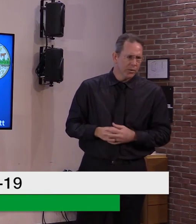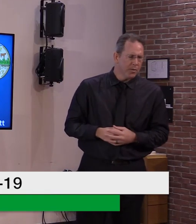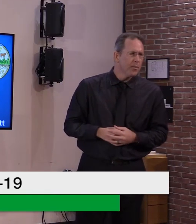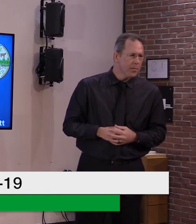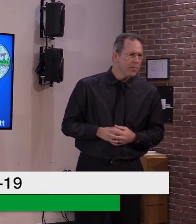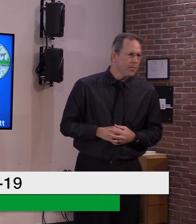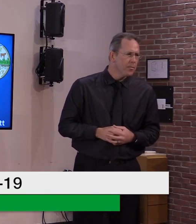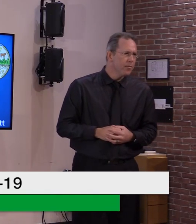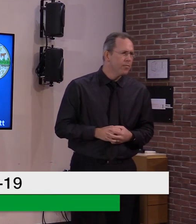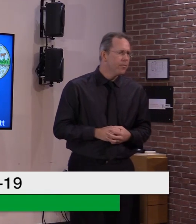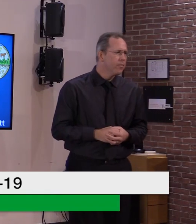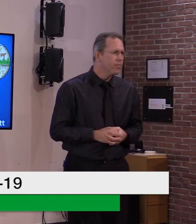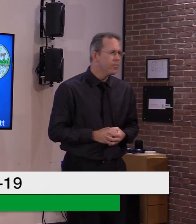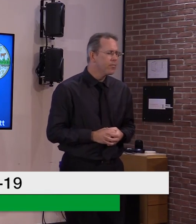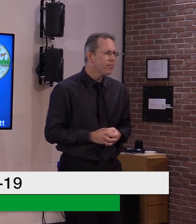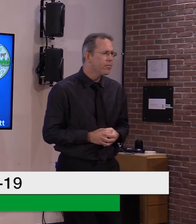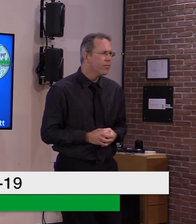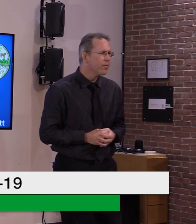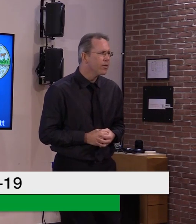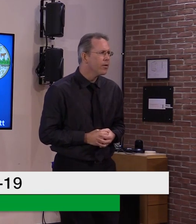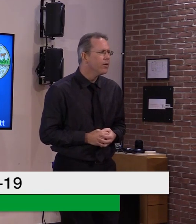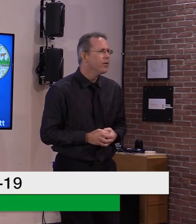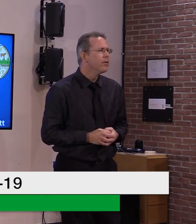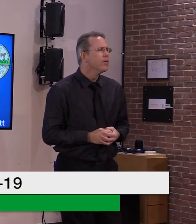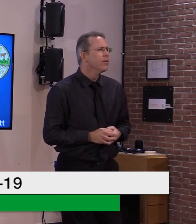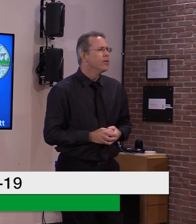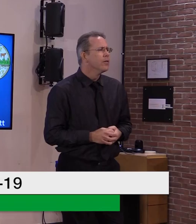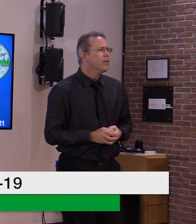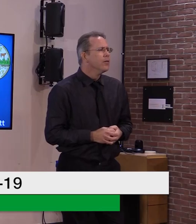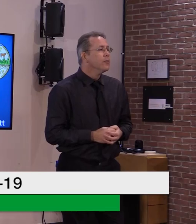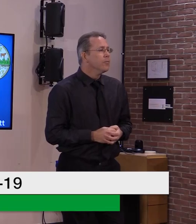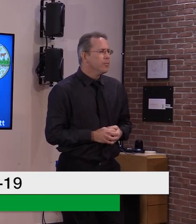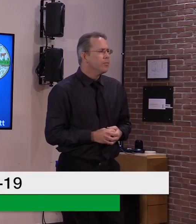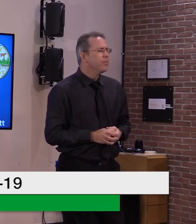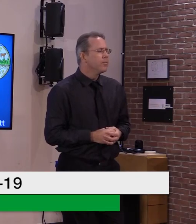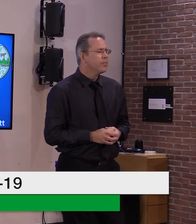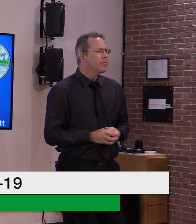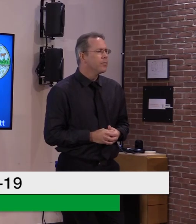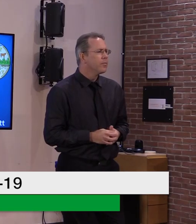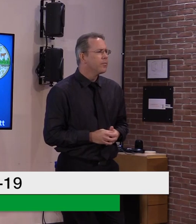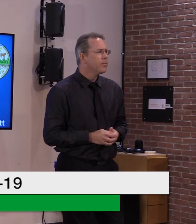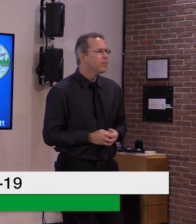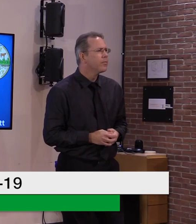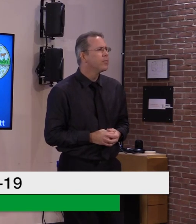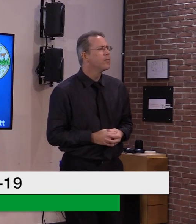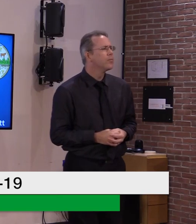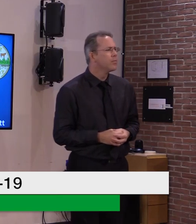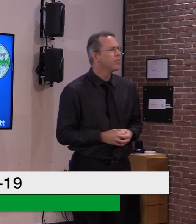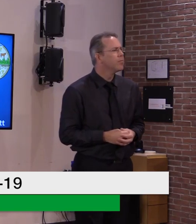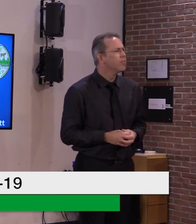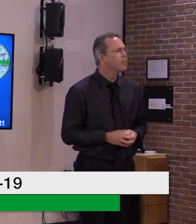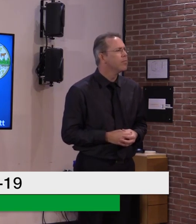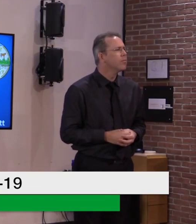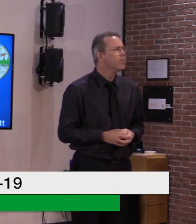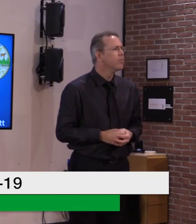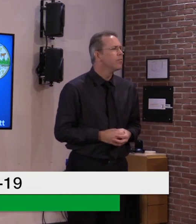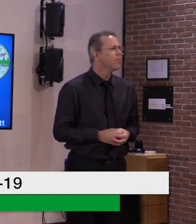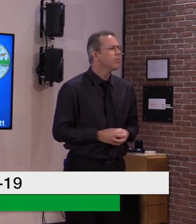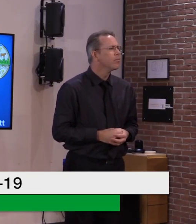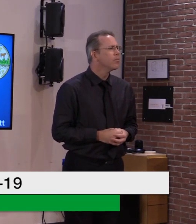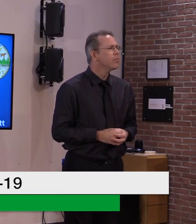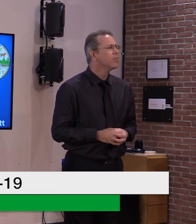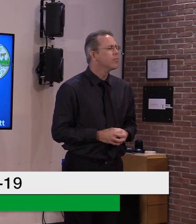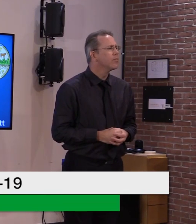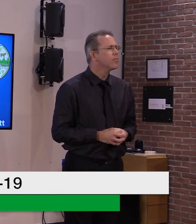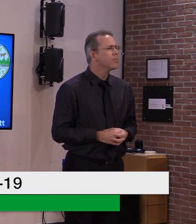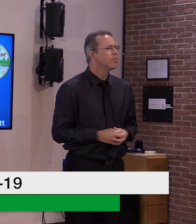had a confirmed fatality rate of uh nine percent mers was ten percent uh even even tb to this